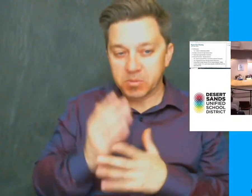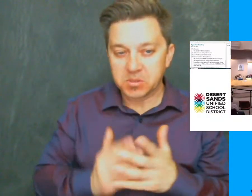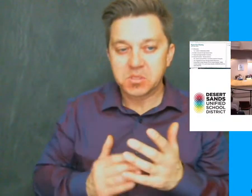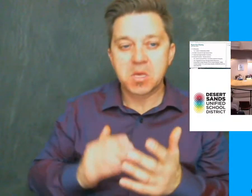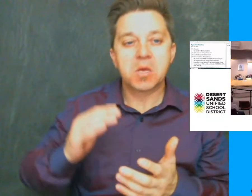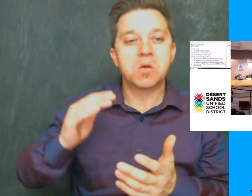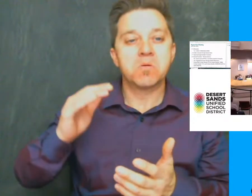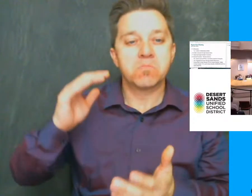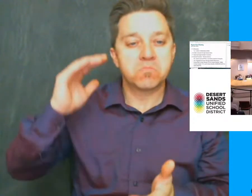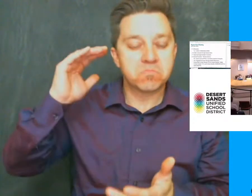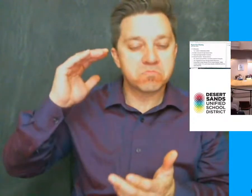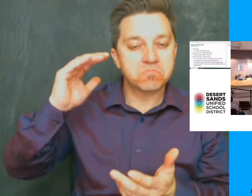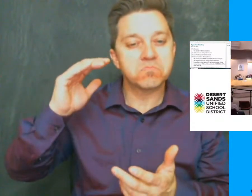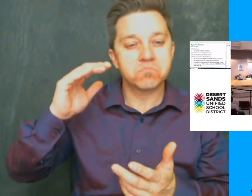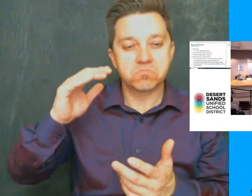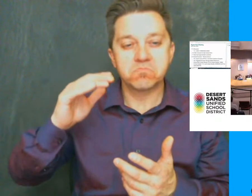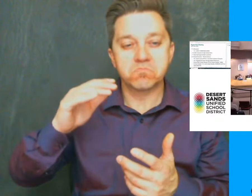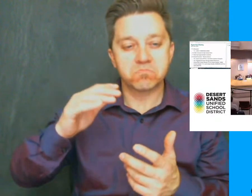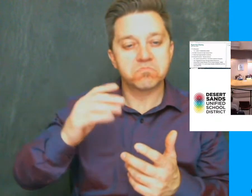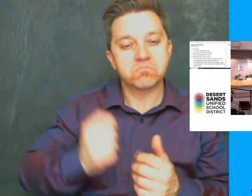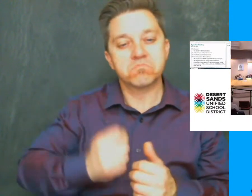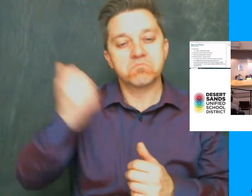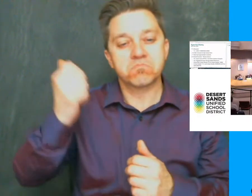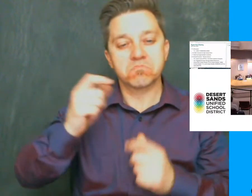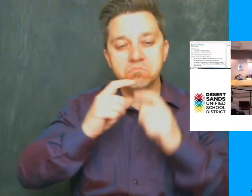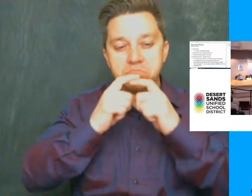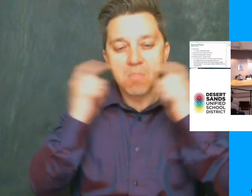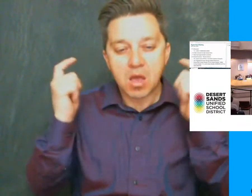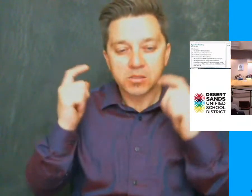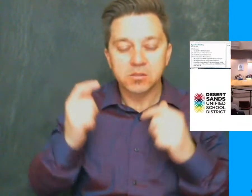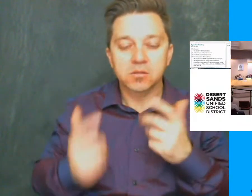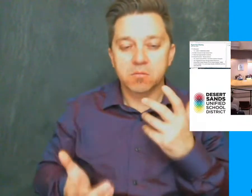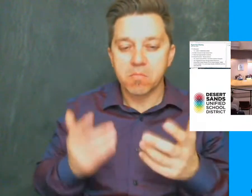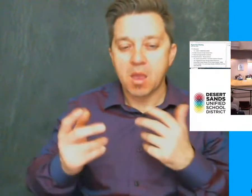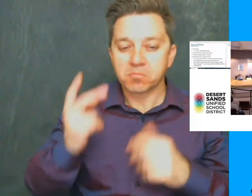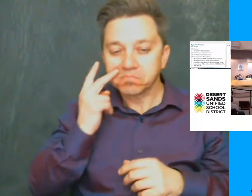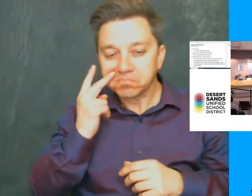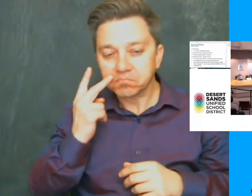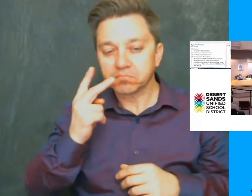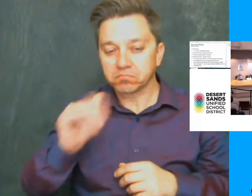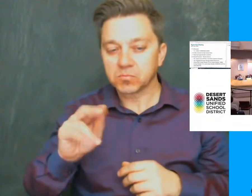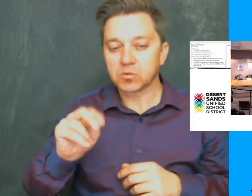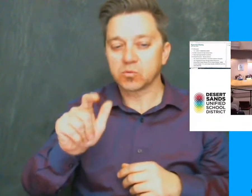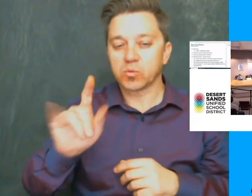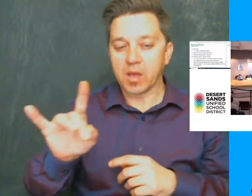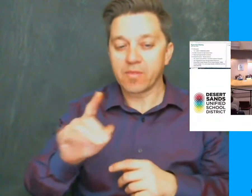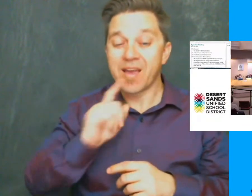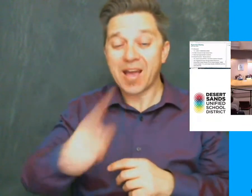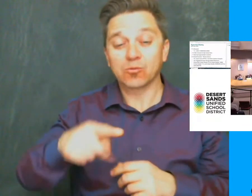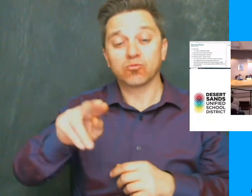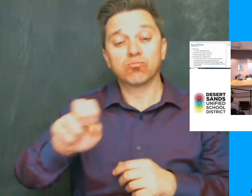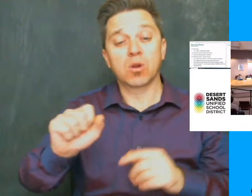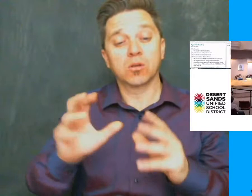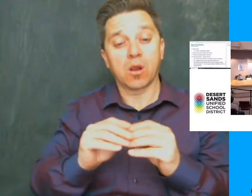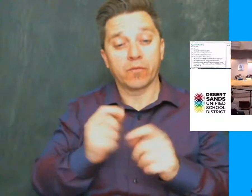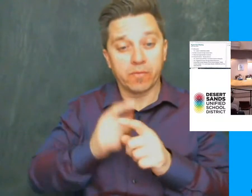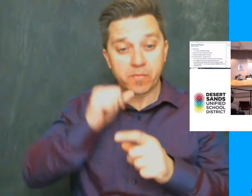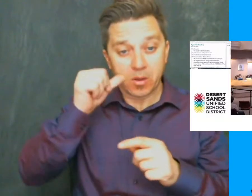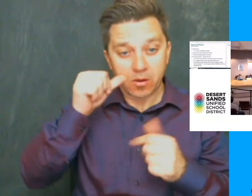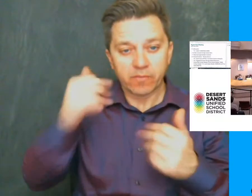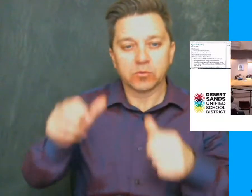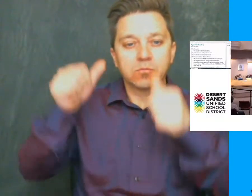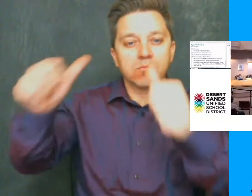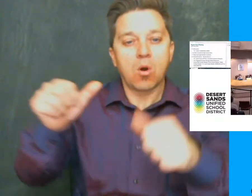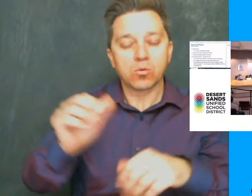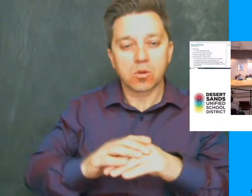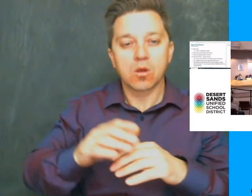mask guidance would come with that February 28th. So that's the next step. The actual press conference from yesterday is posted on Super Seconds